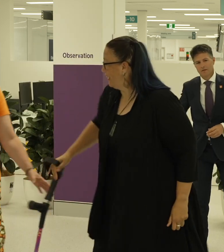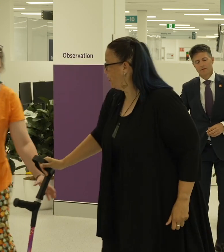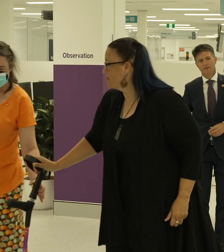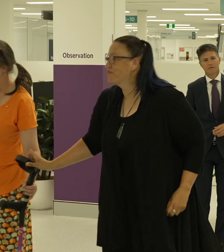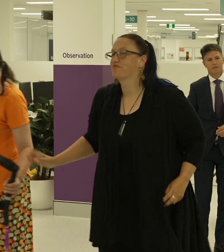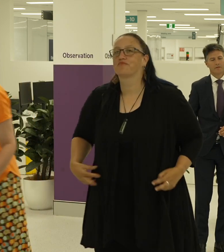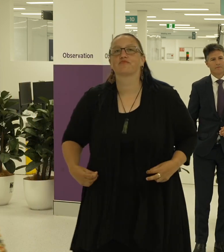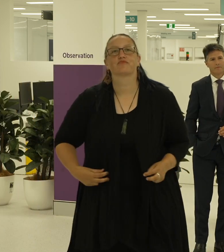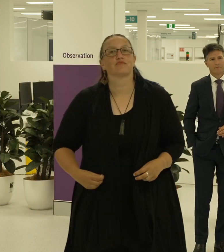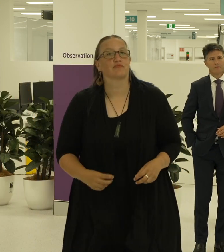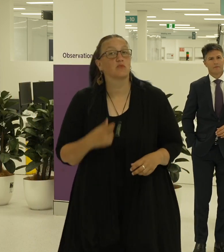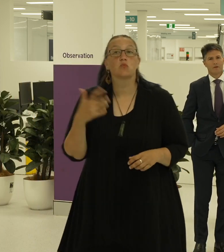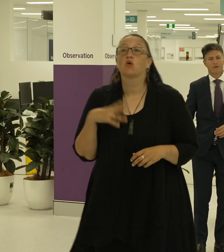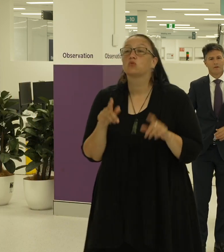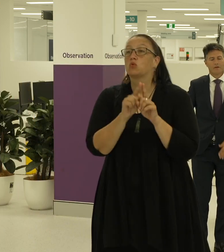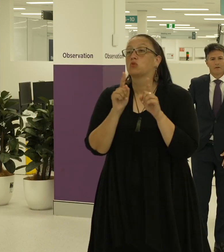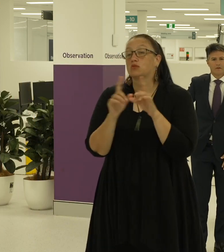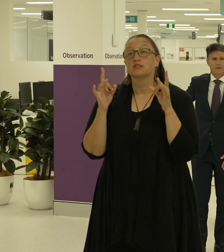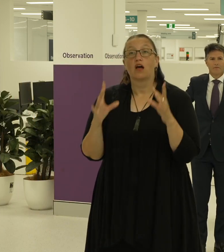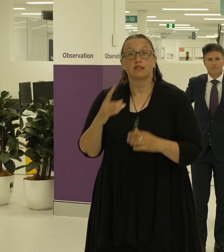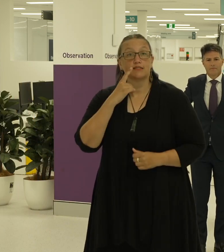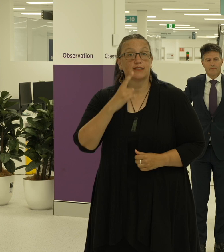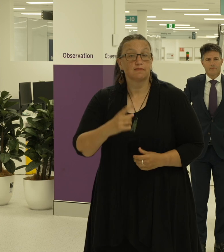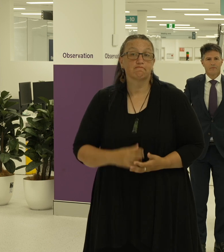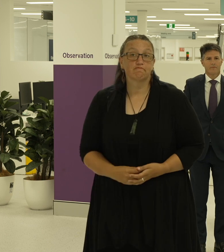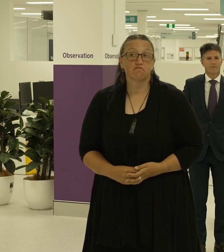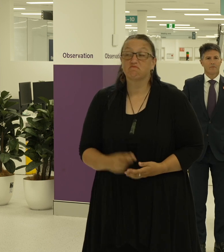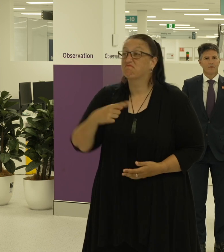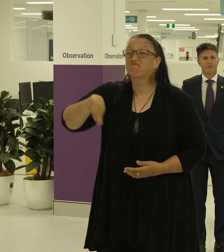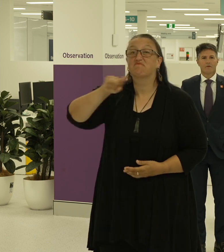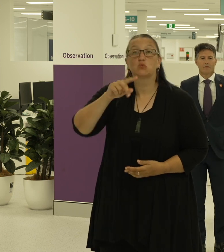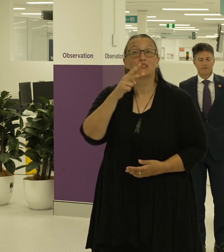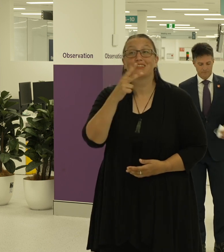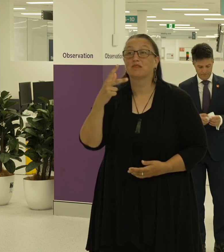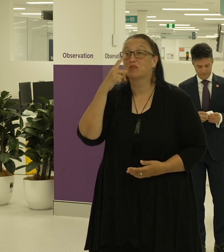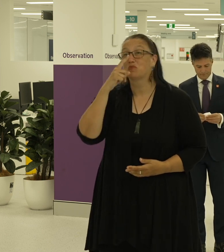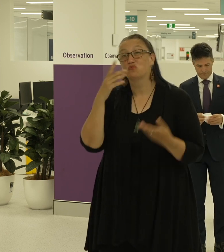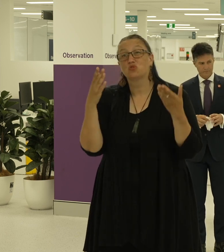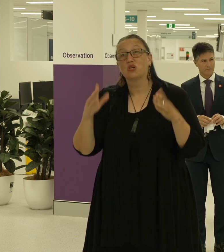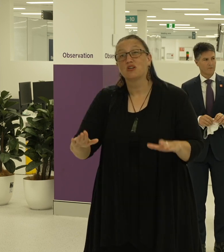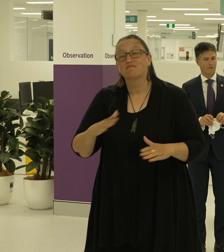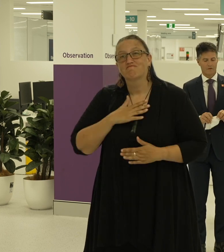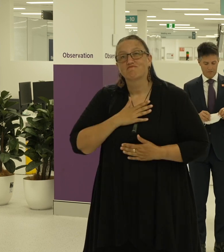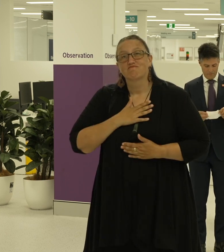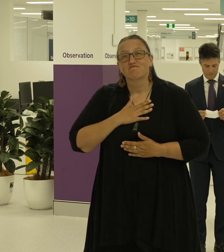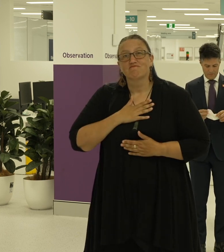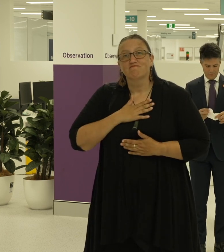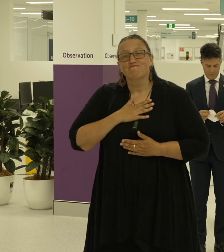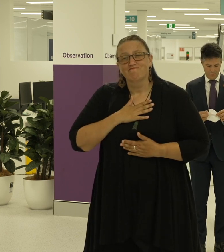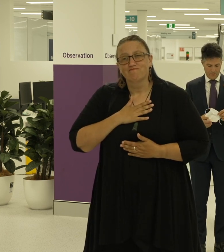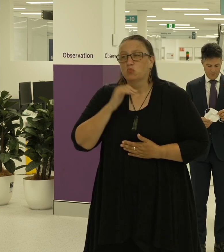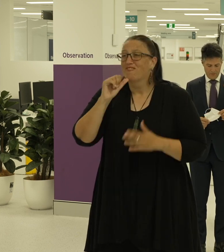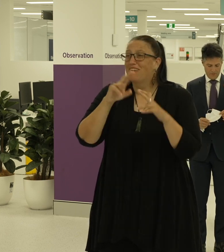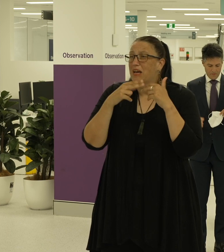I'd just like to also start off by expressing my condolences to the 28 people's families who passed